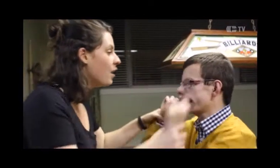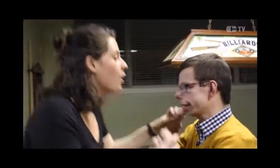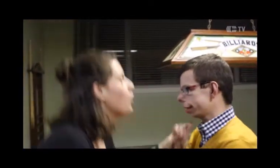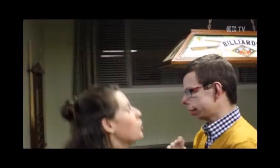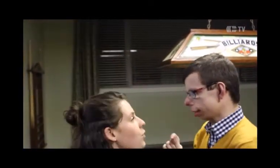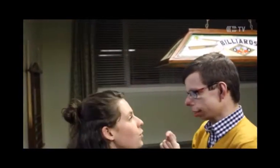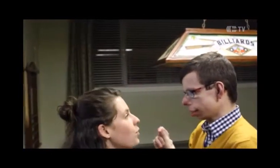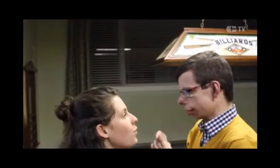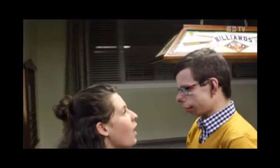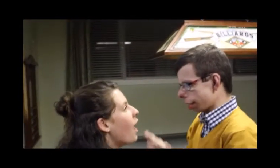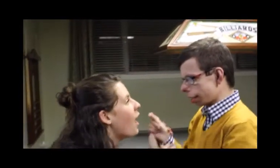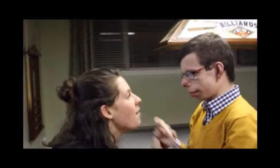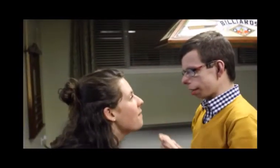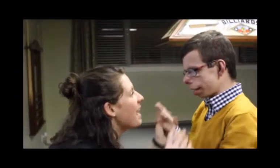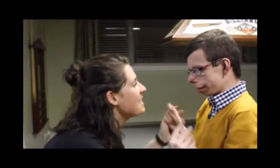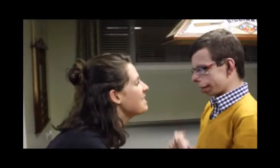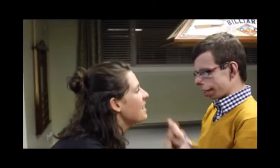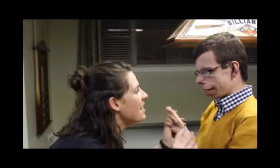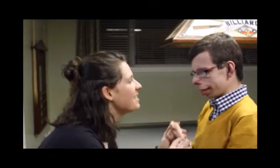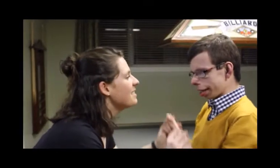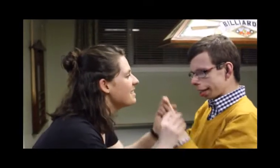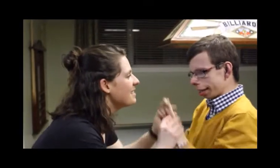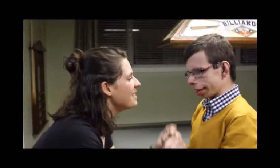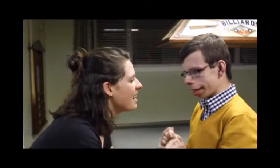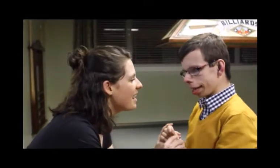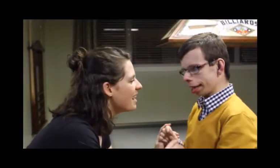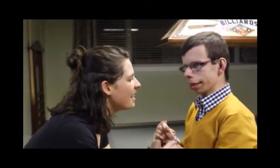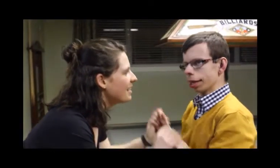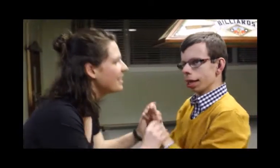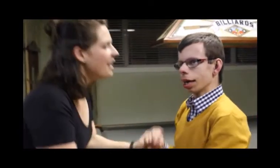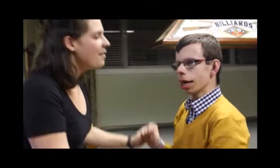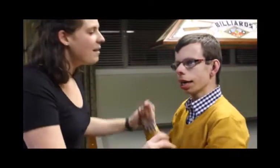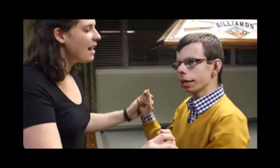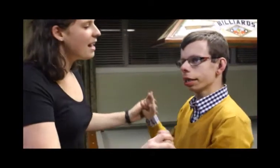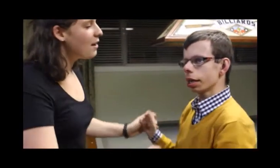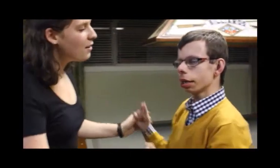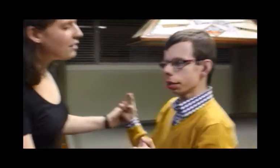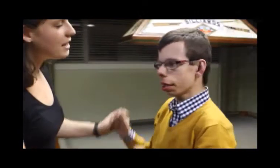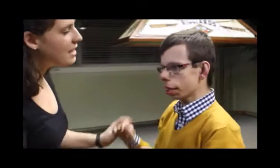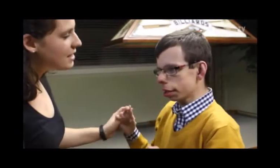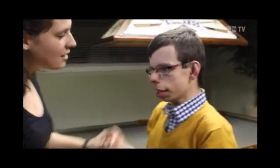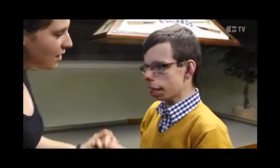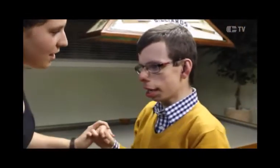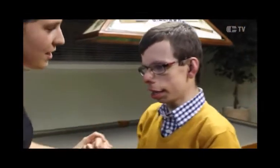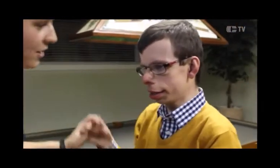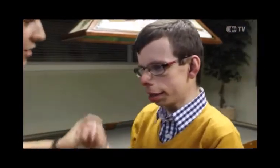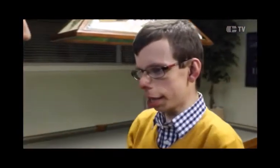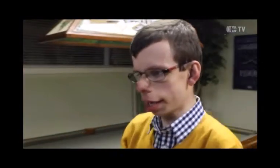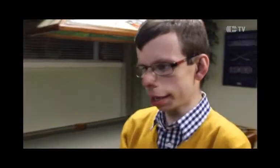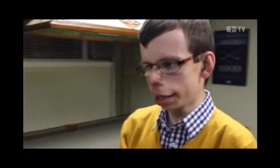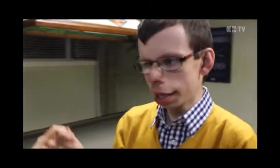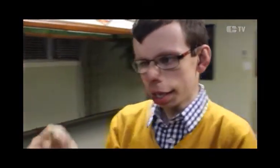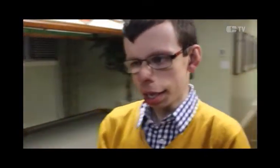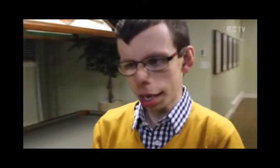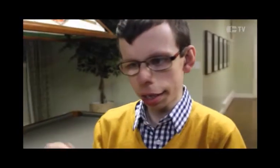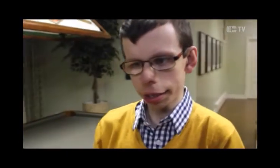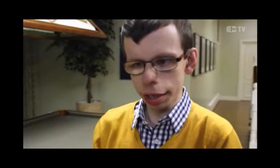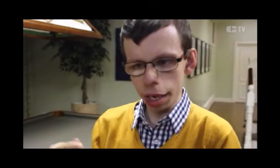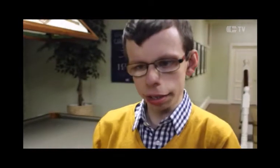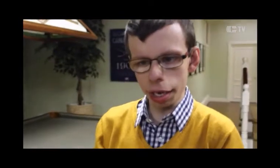cried. You are my sunshine, my only sunshine. You make